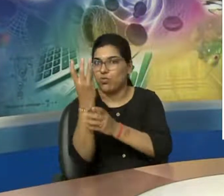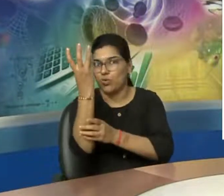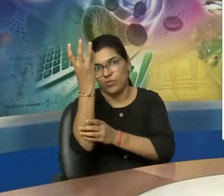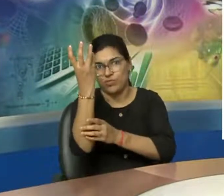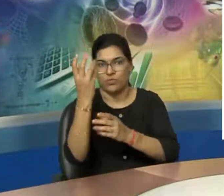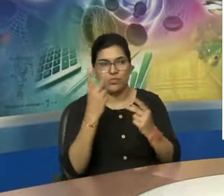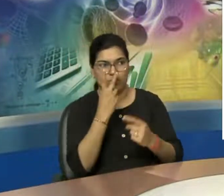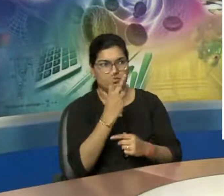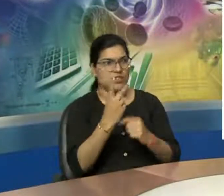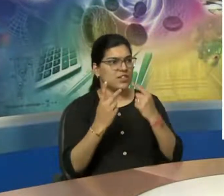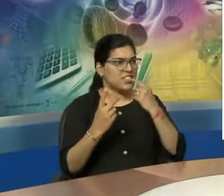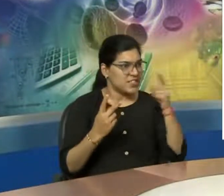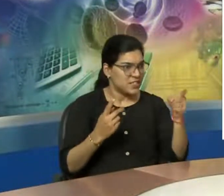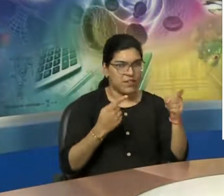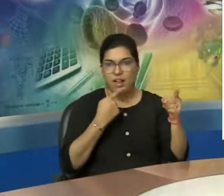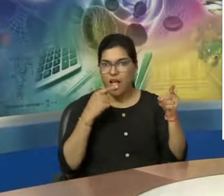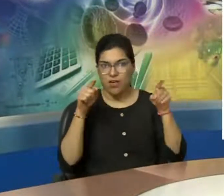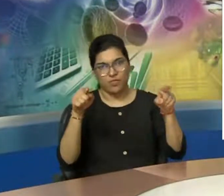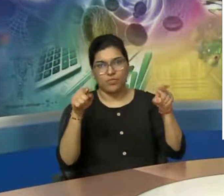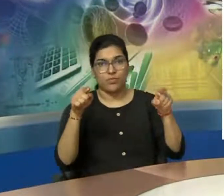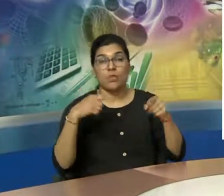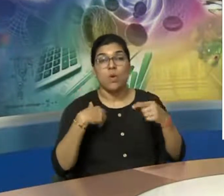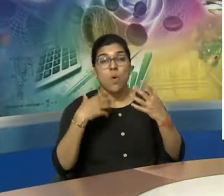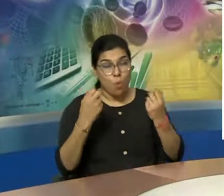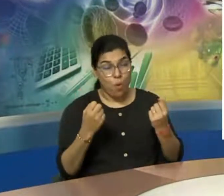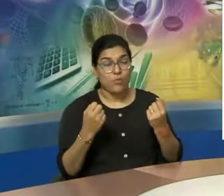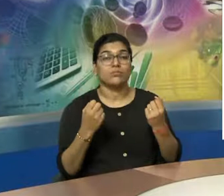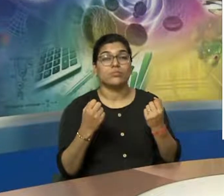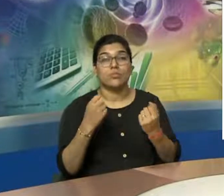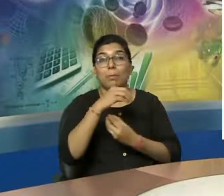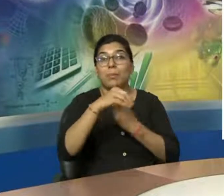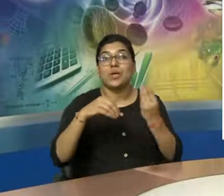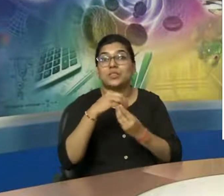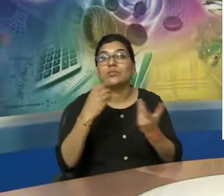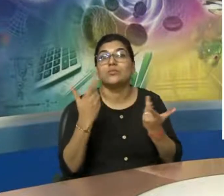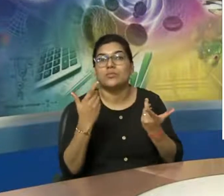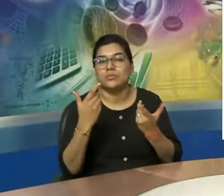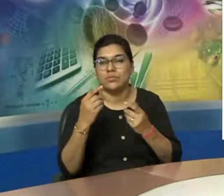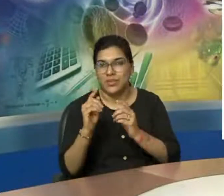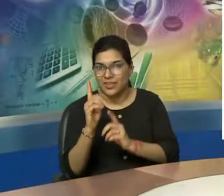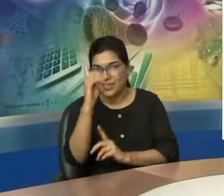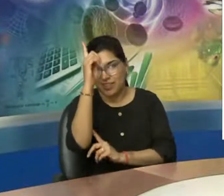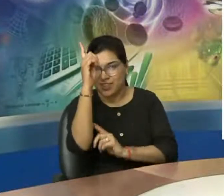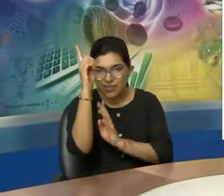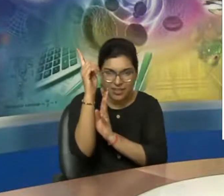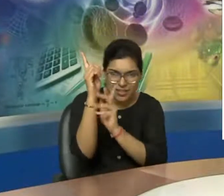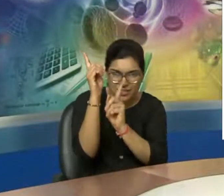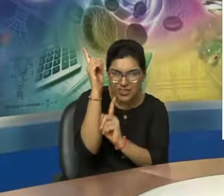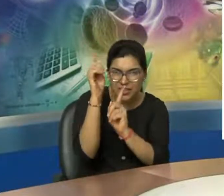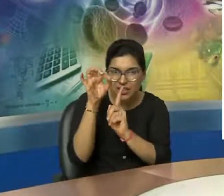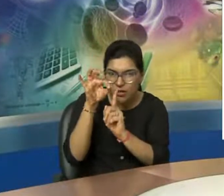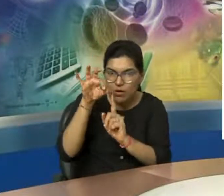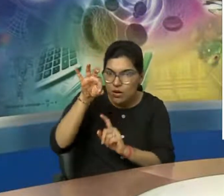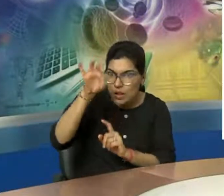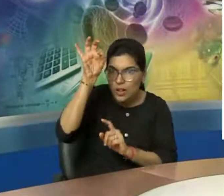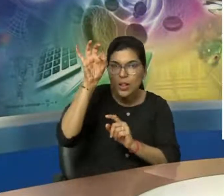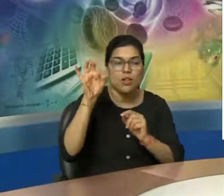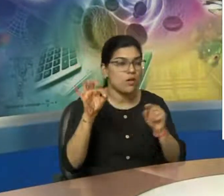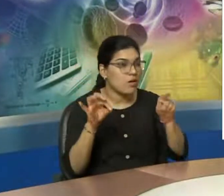and a plant has a white flower, and we also have another flower which has a red